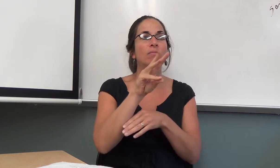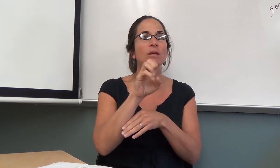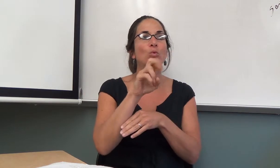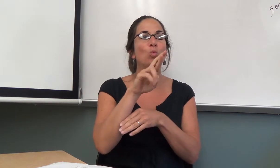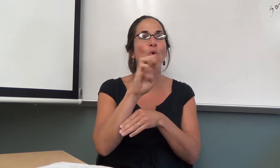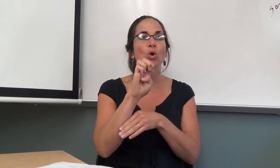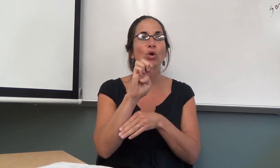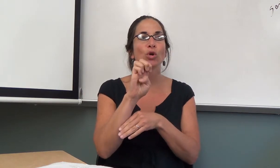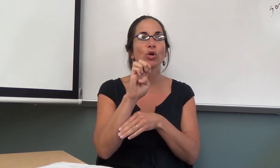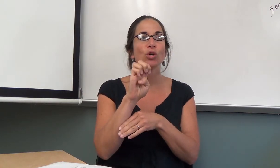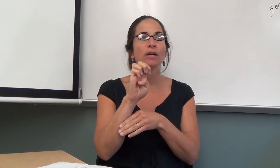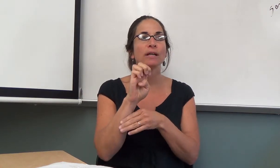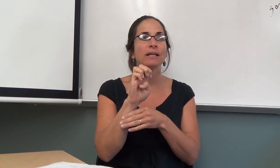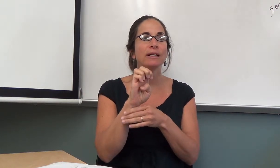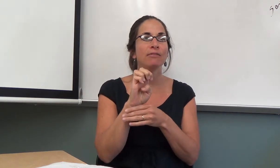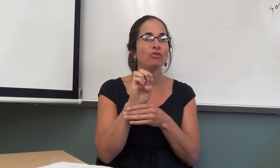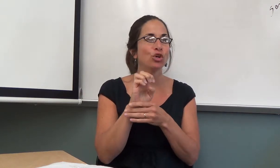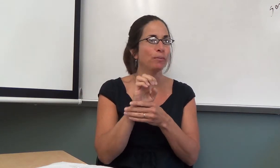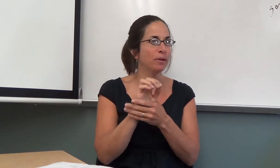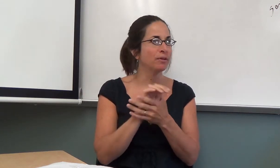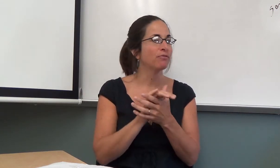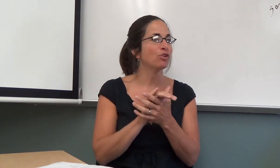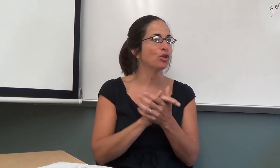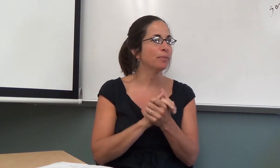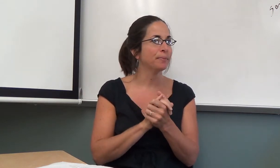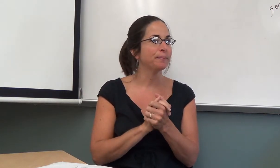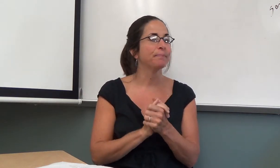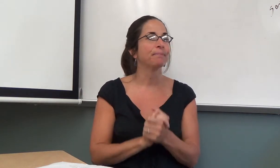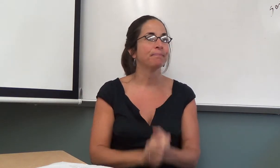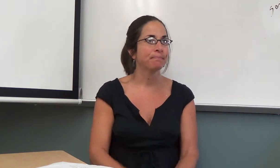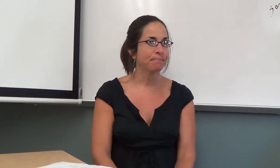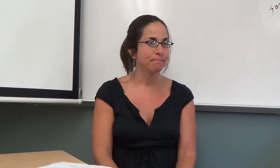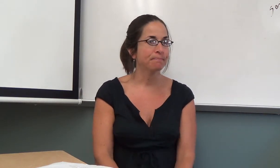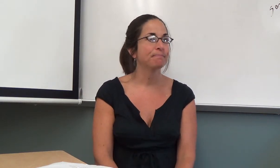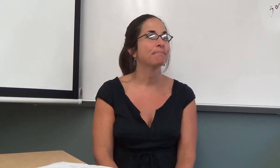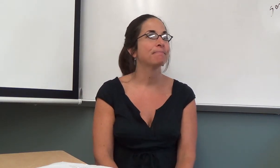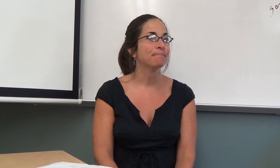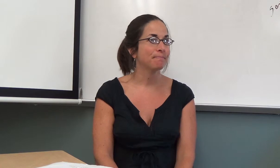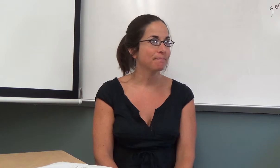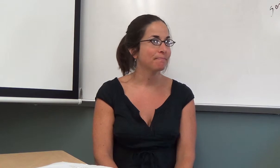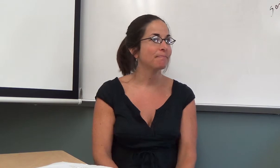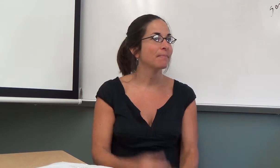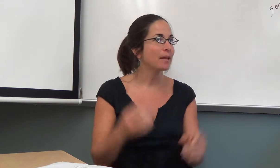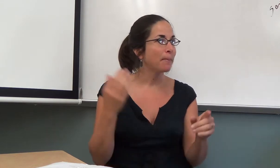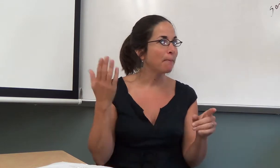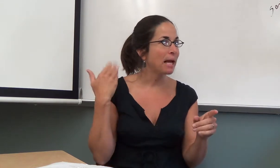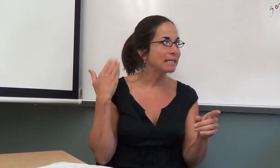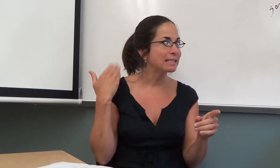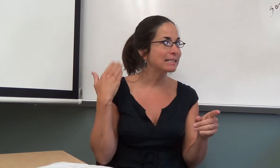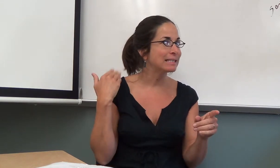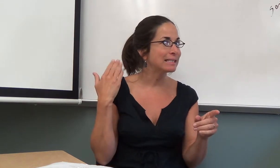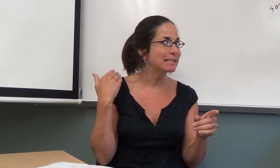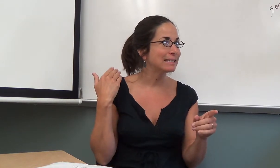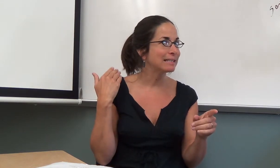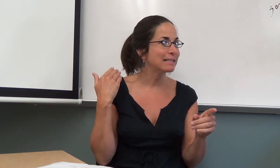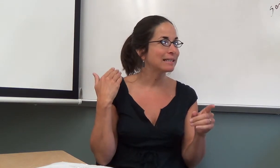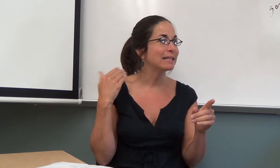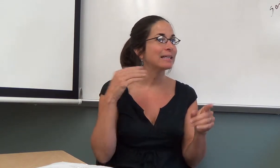were? No. Past Verb. tense? Verb. Is that a past tense? Is a word? It is